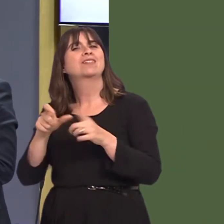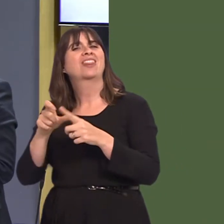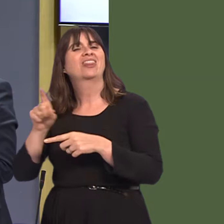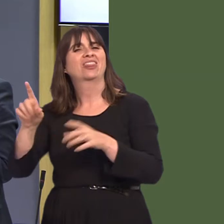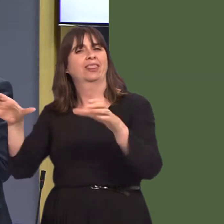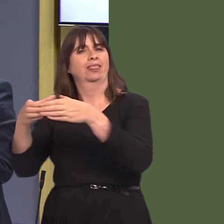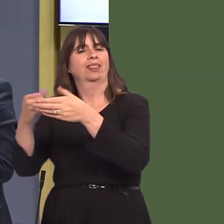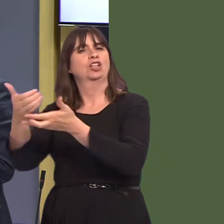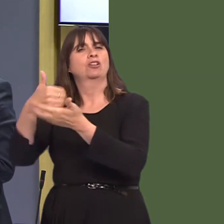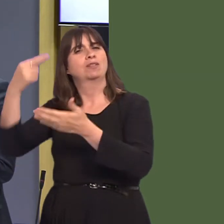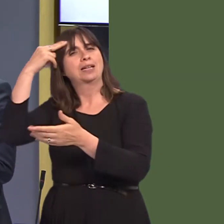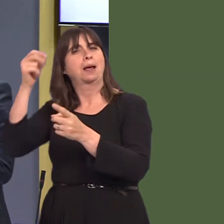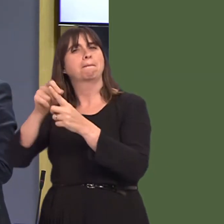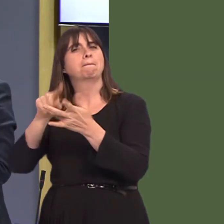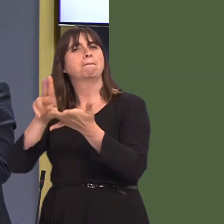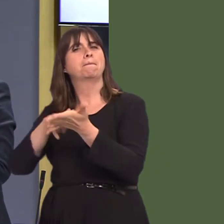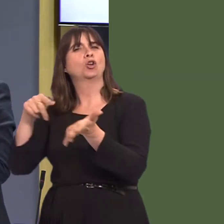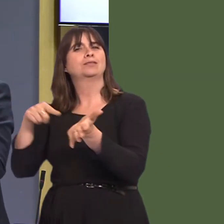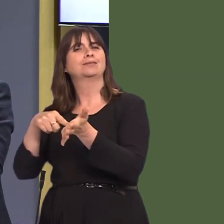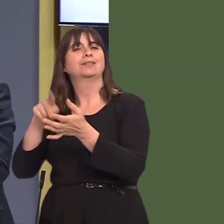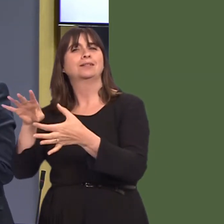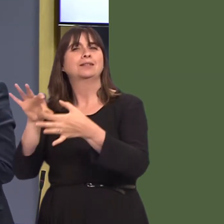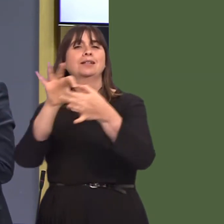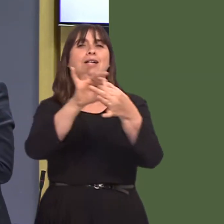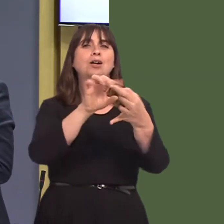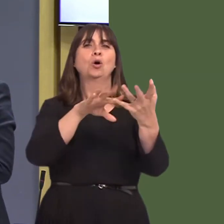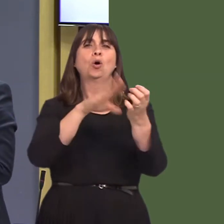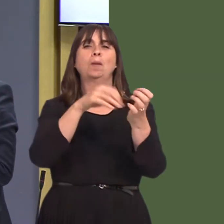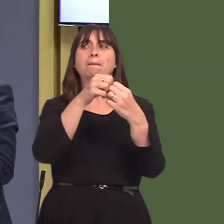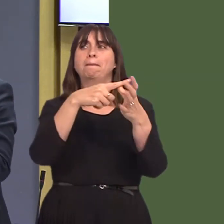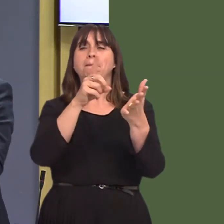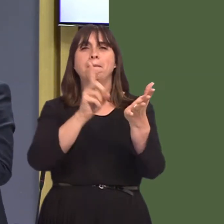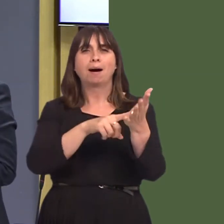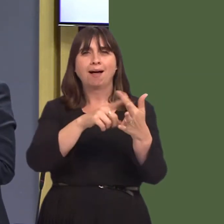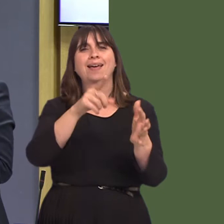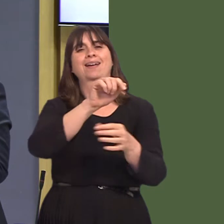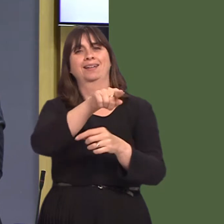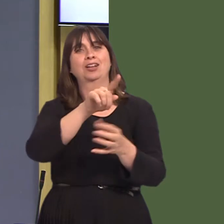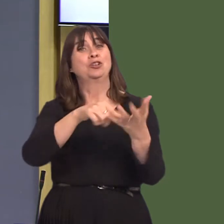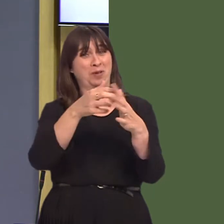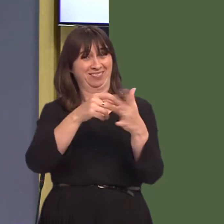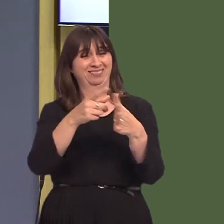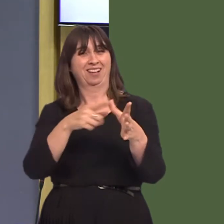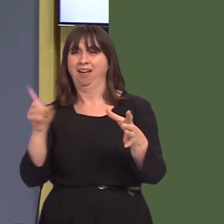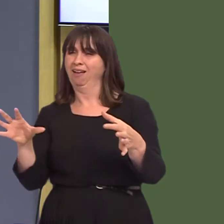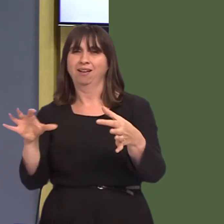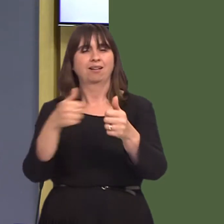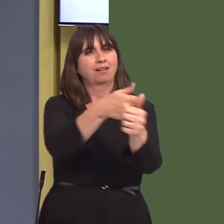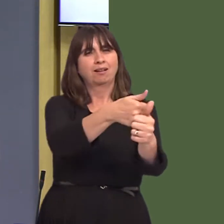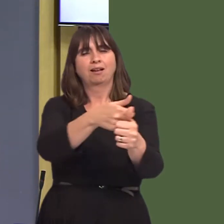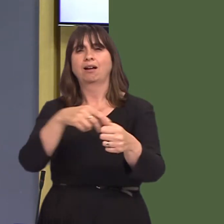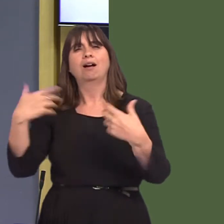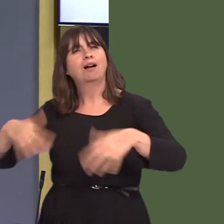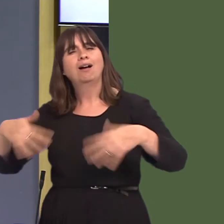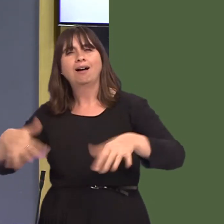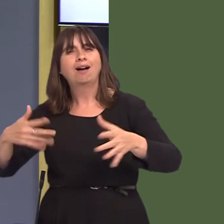Pont, who developed their links with Mbali in Uganda, and a considerable way in which that has developed